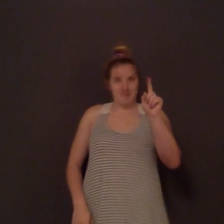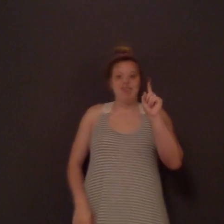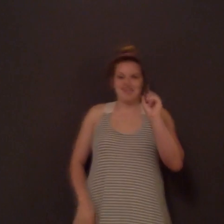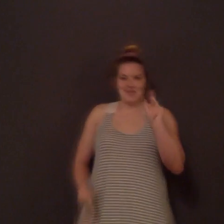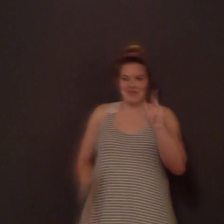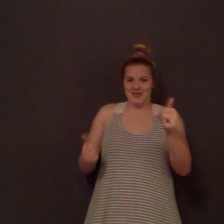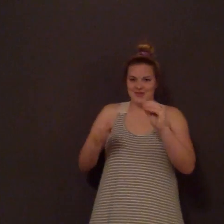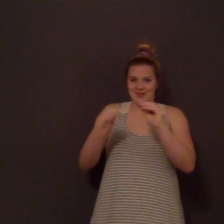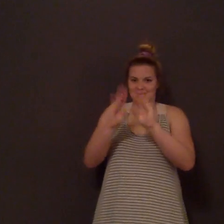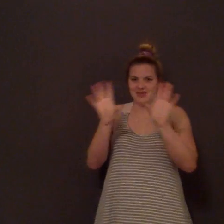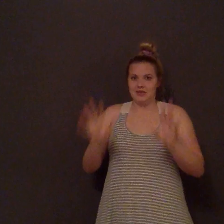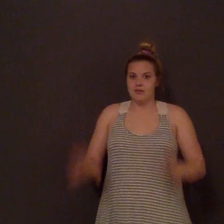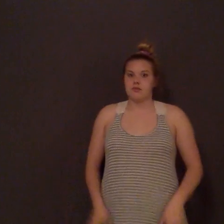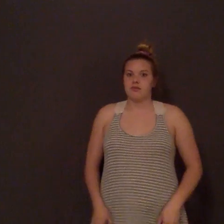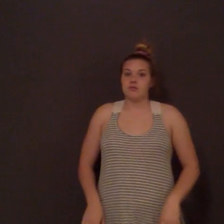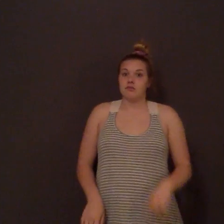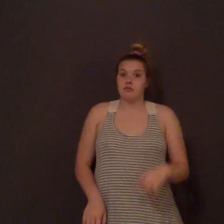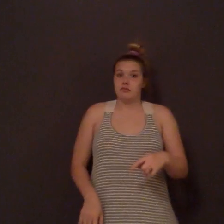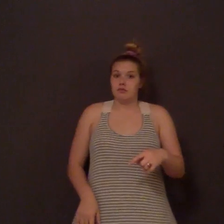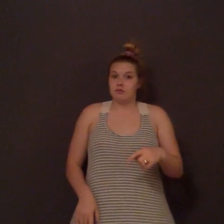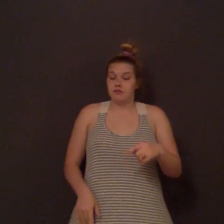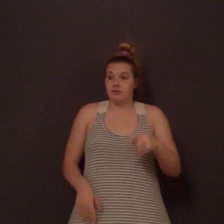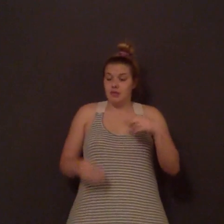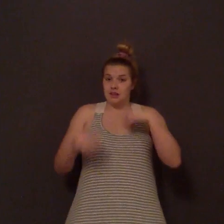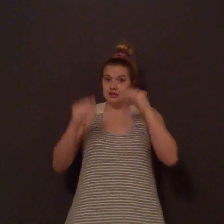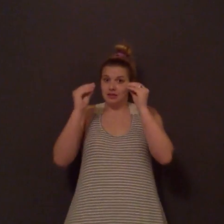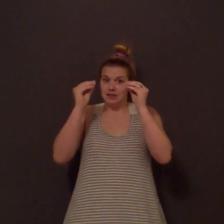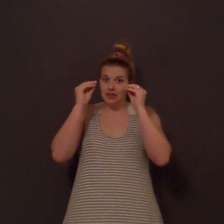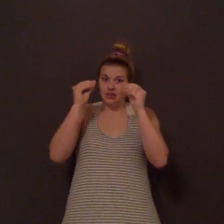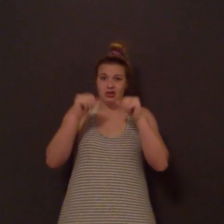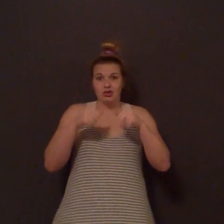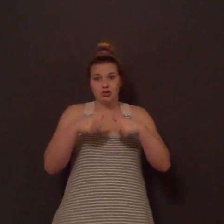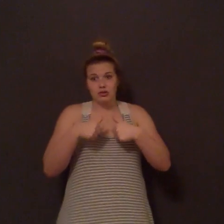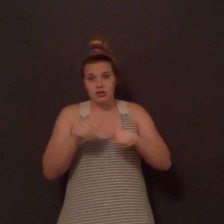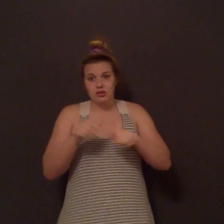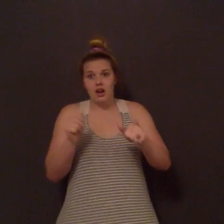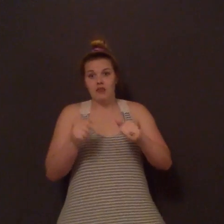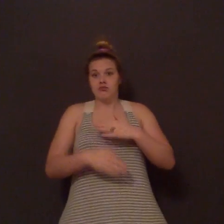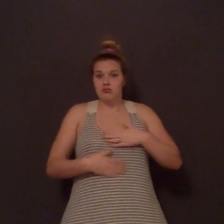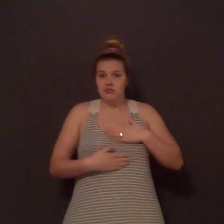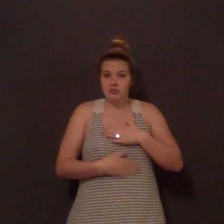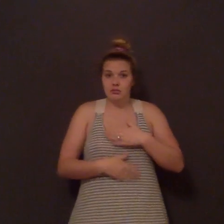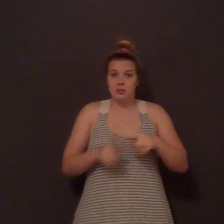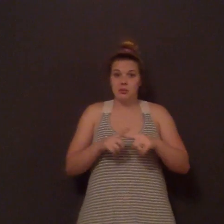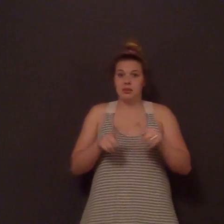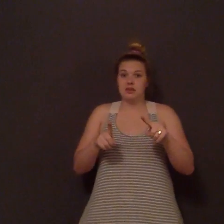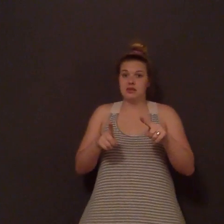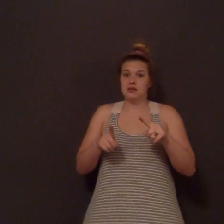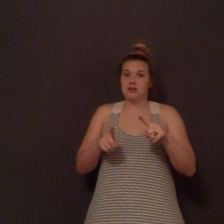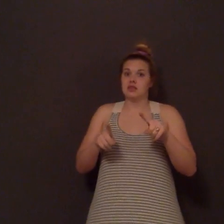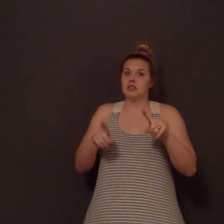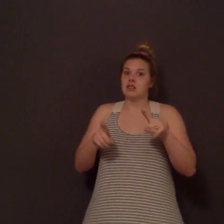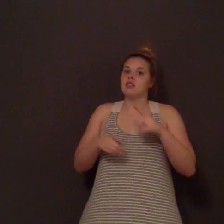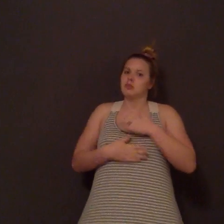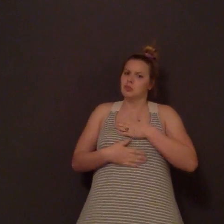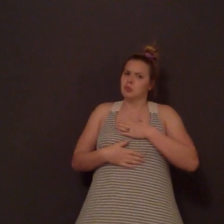I'm going to try my best to entertain you during our time together. In return, I would appreciate from you a little critical thinking. Science